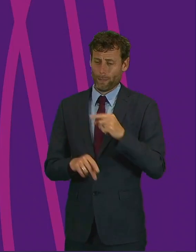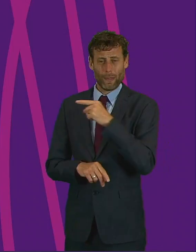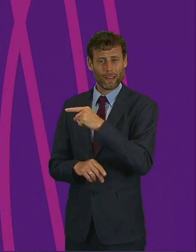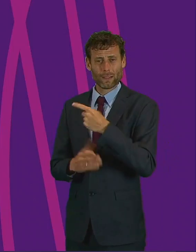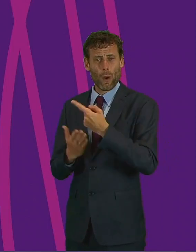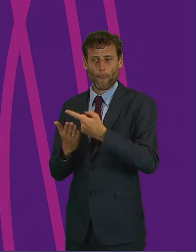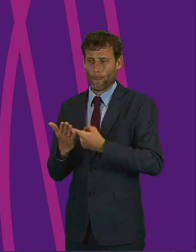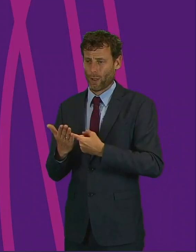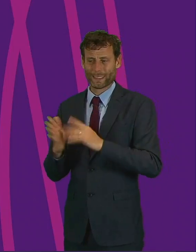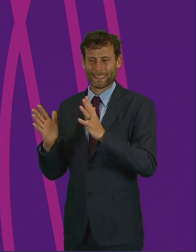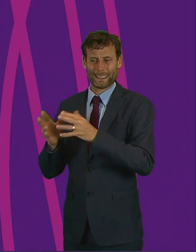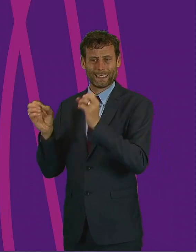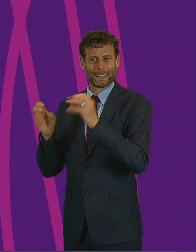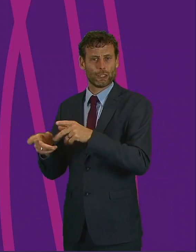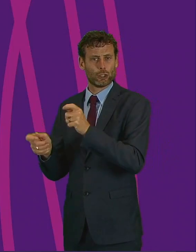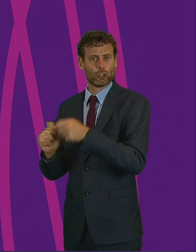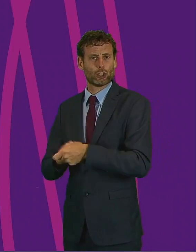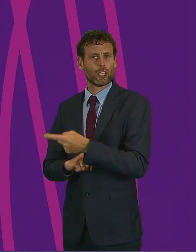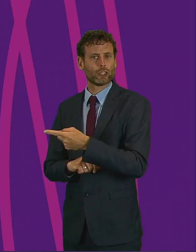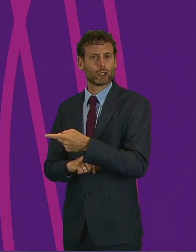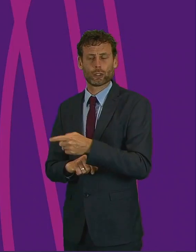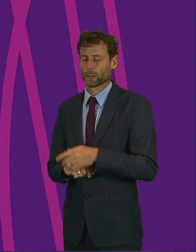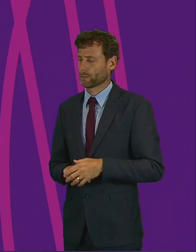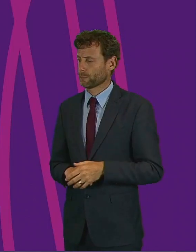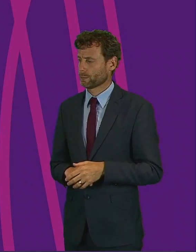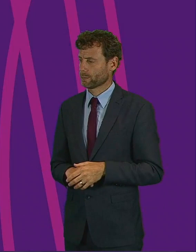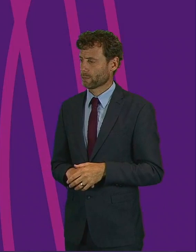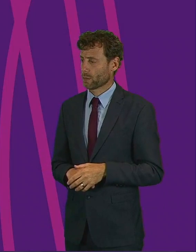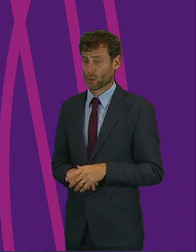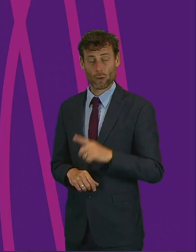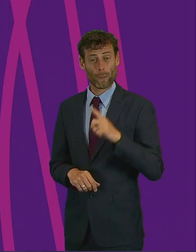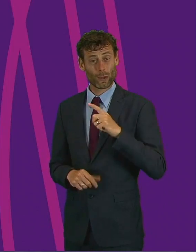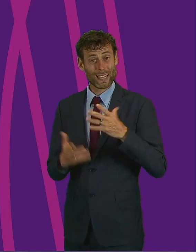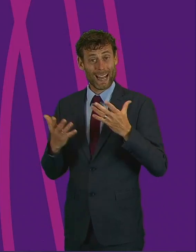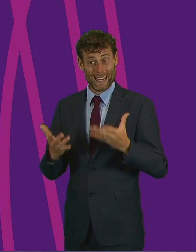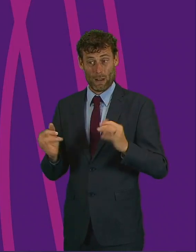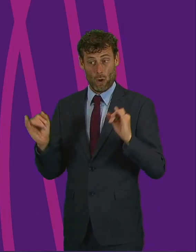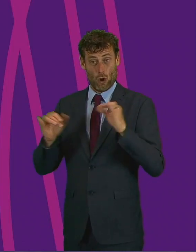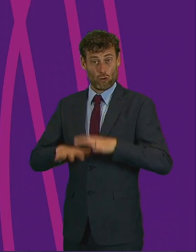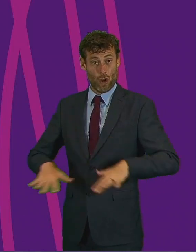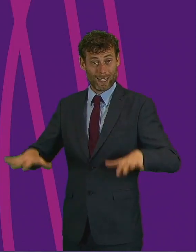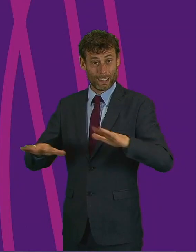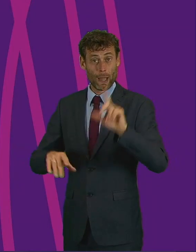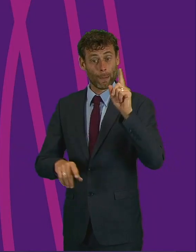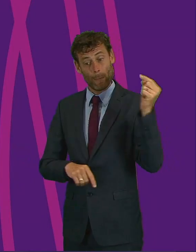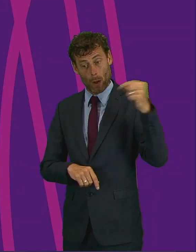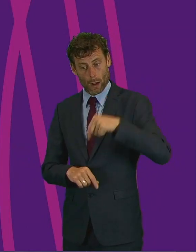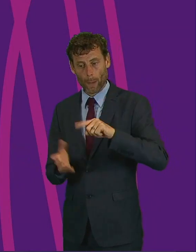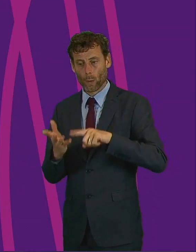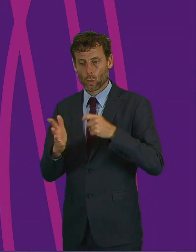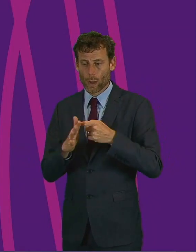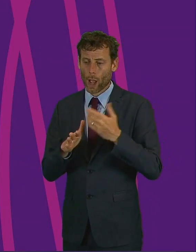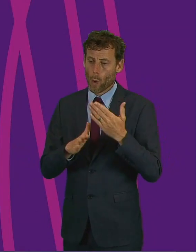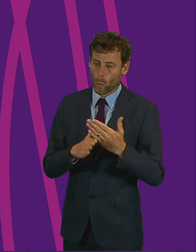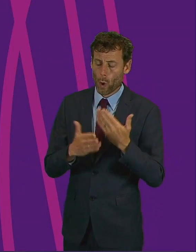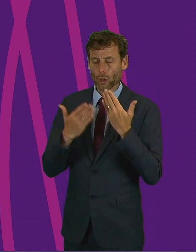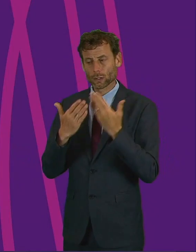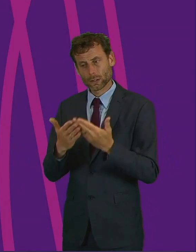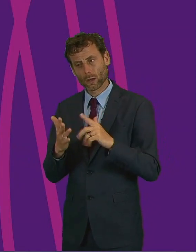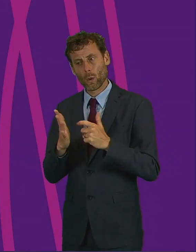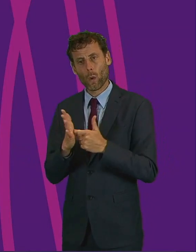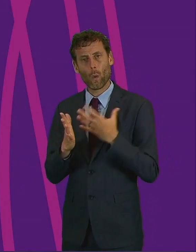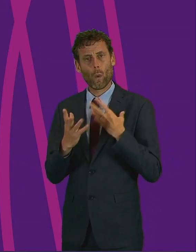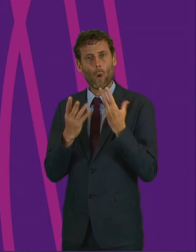being reversed. In particular, at this time of crisis, people who've come to the UK to work, study, be with their families, or because they need a